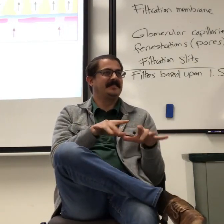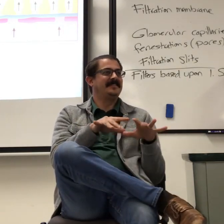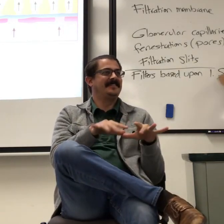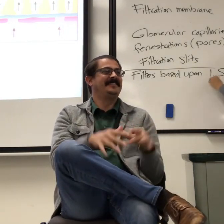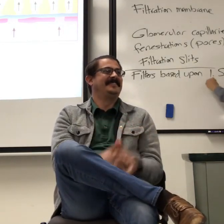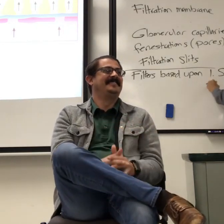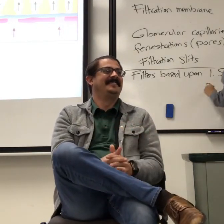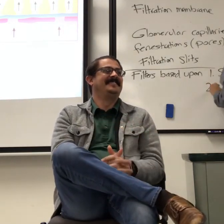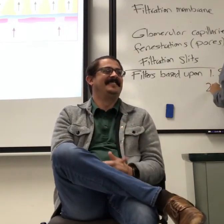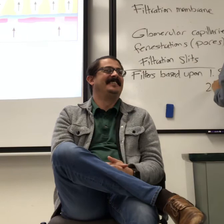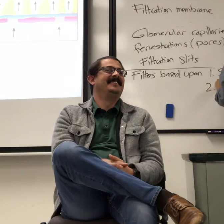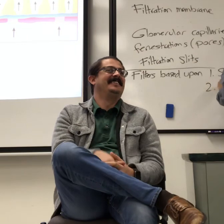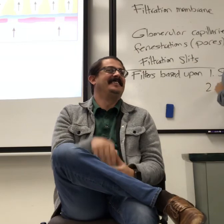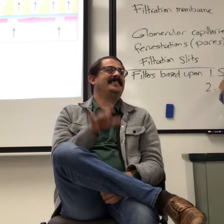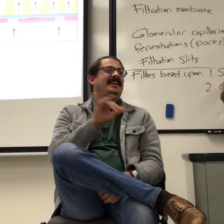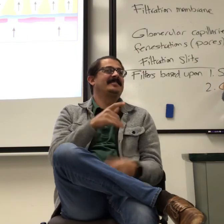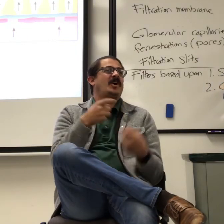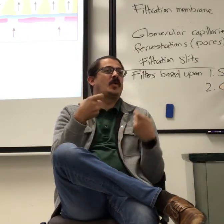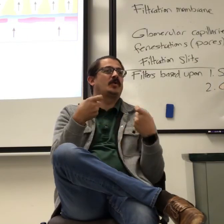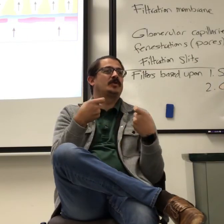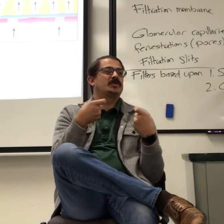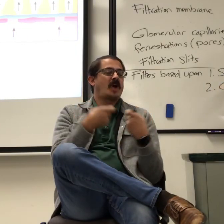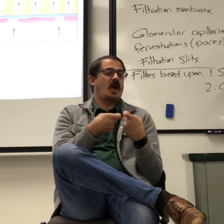And also charge.